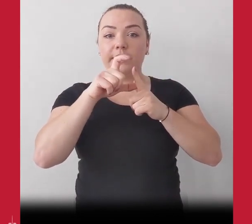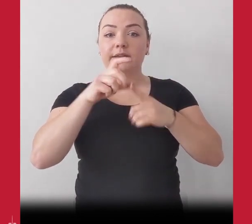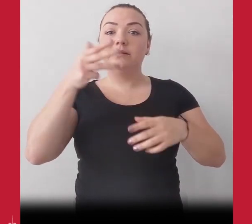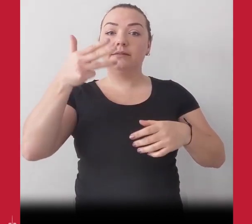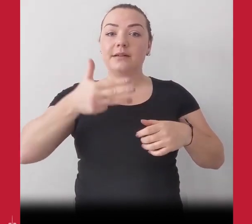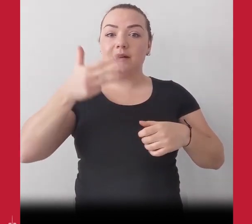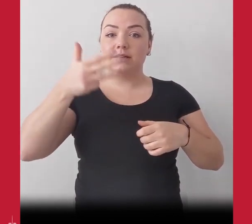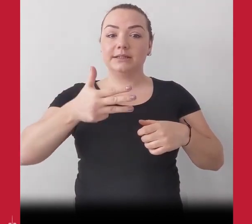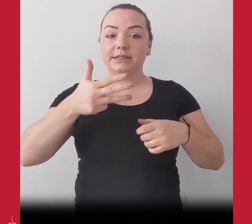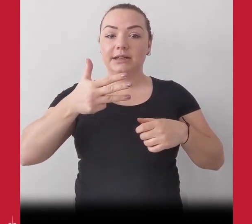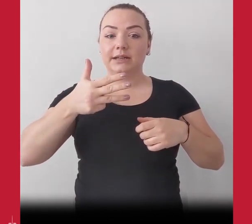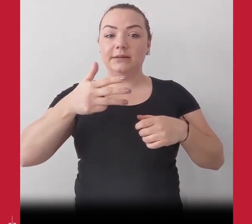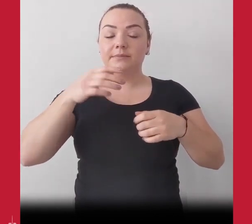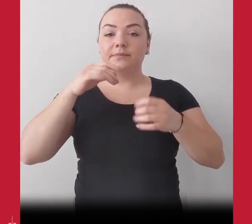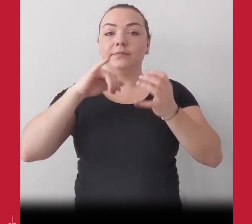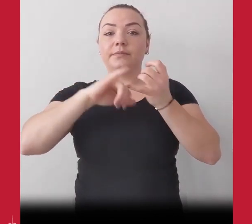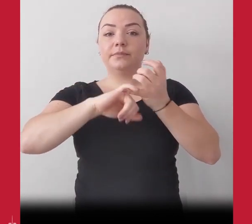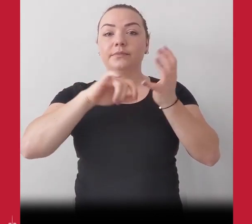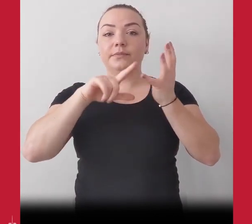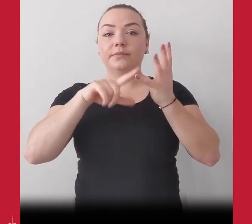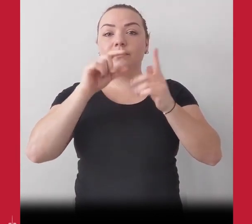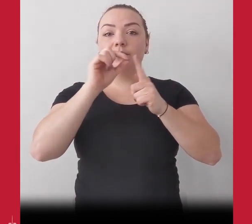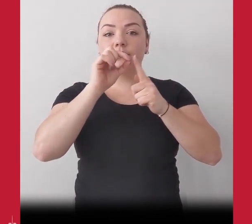royalgreenwich.gov.uk.